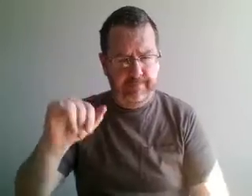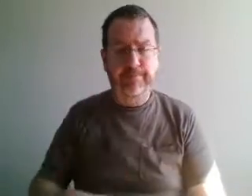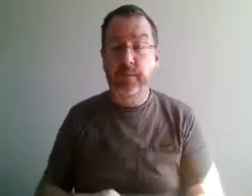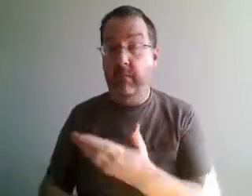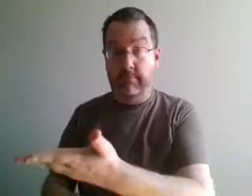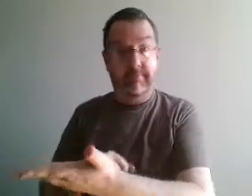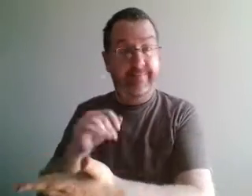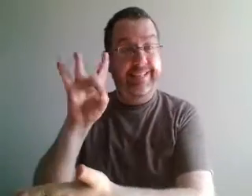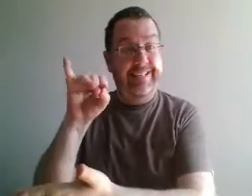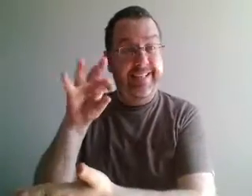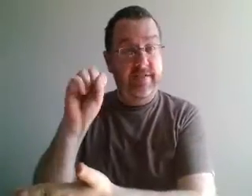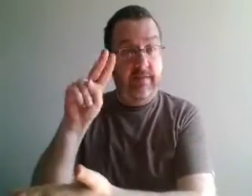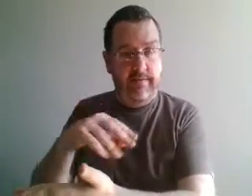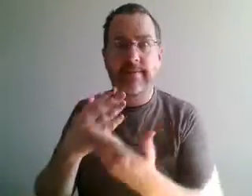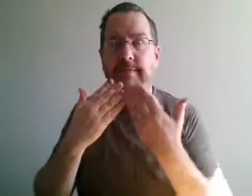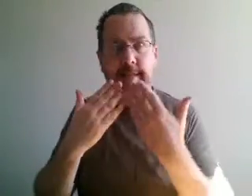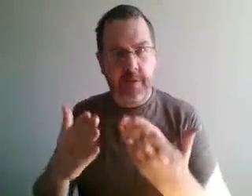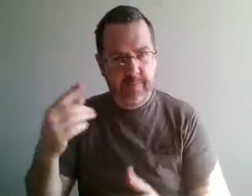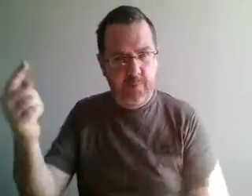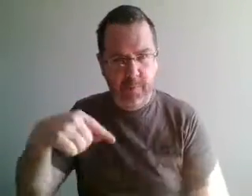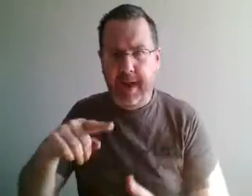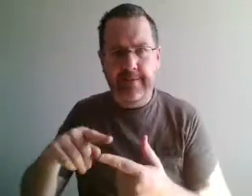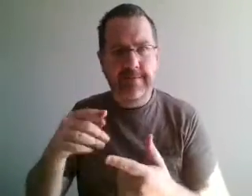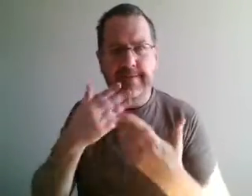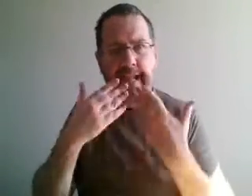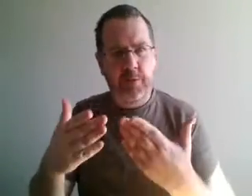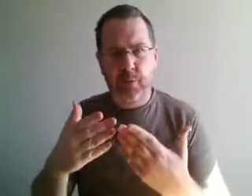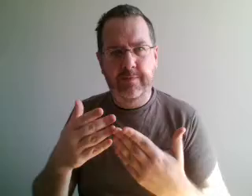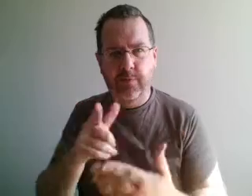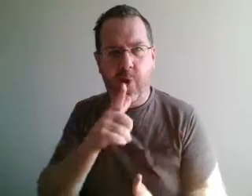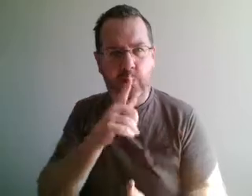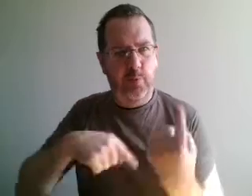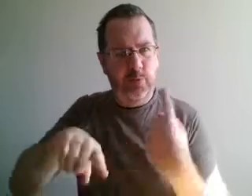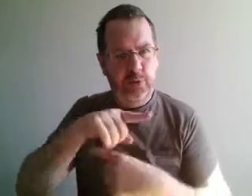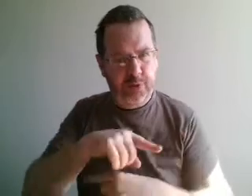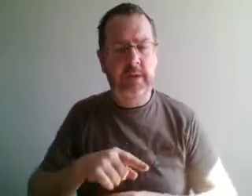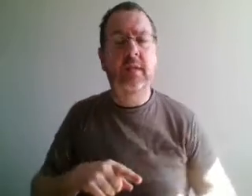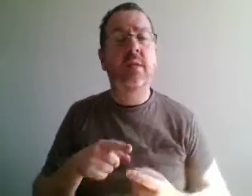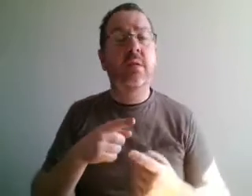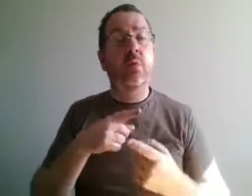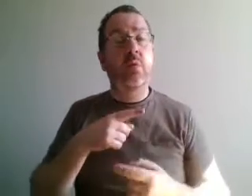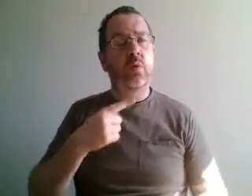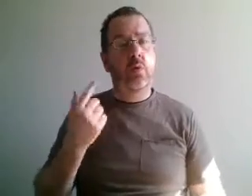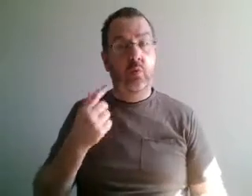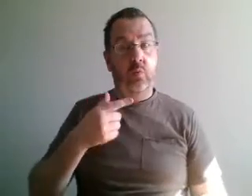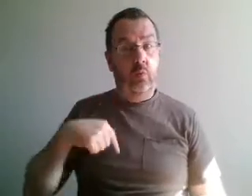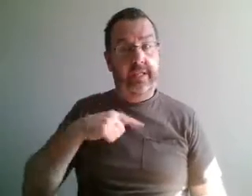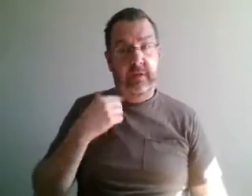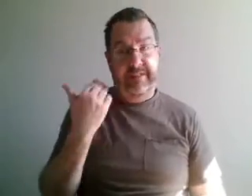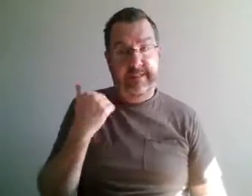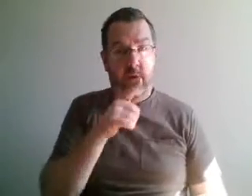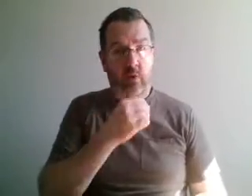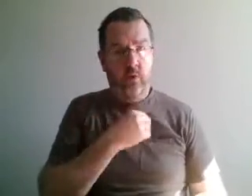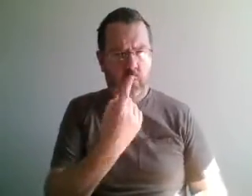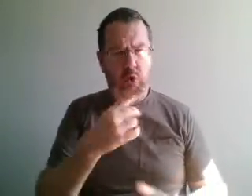you for taking our call this morning. We were talking actually to another Professor in Virology at Queen's University